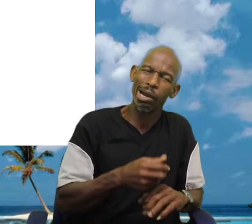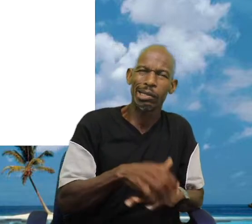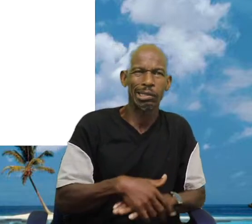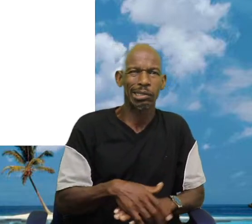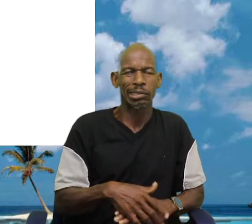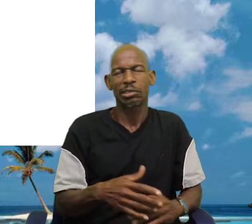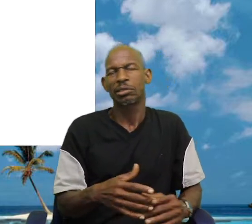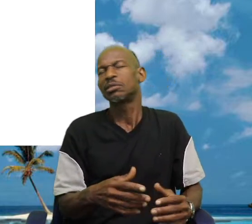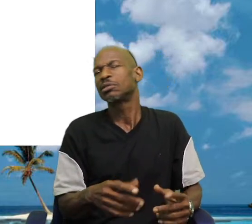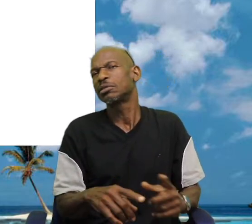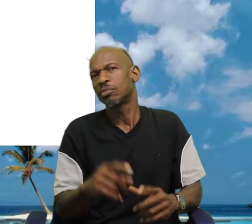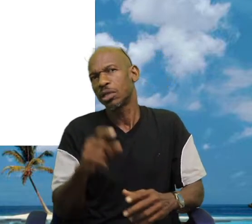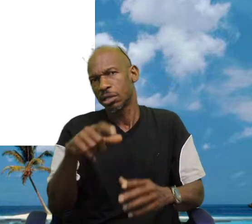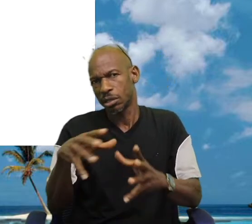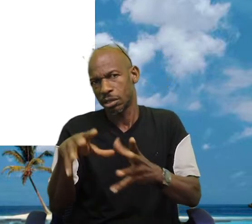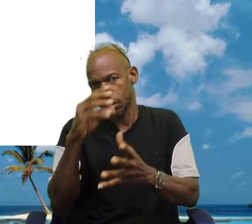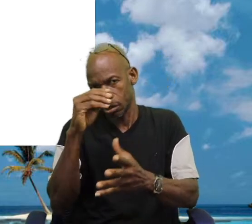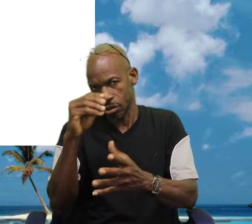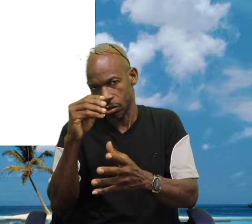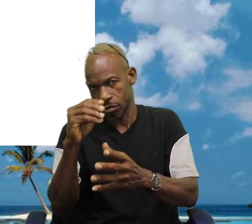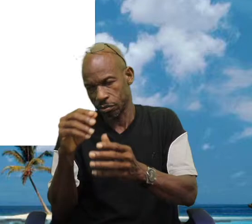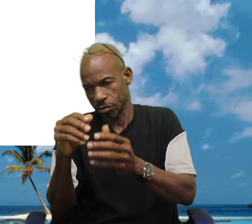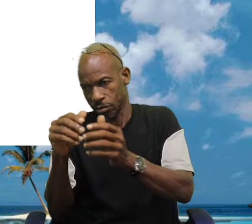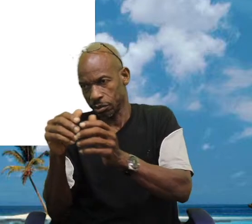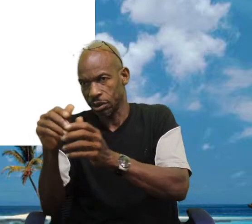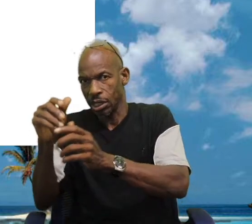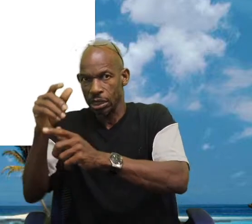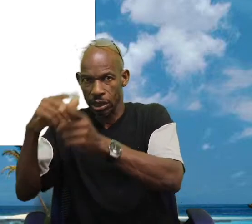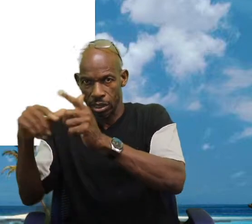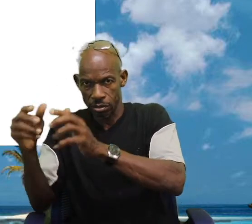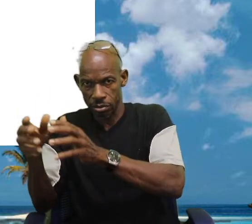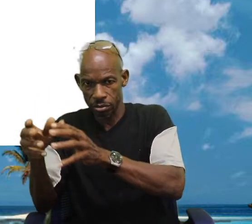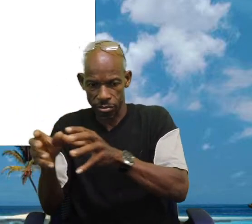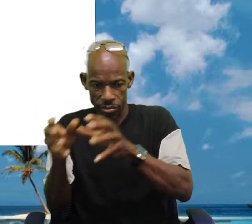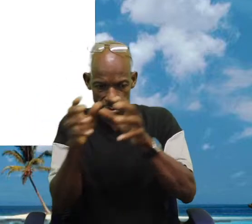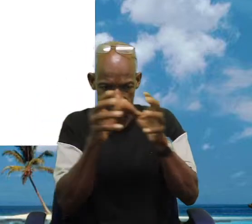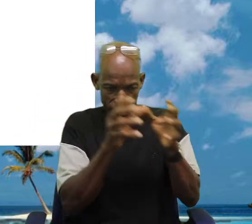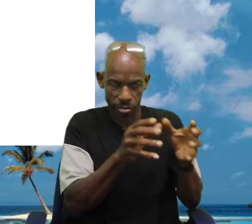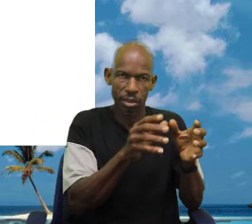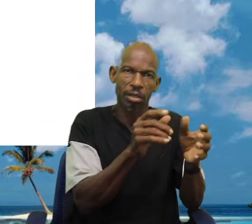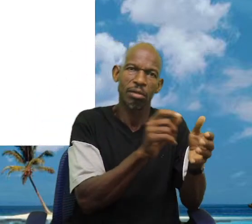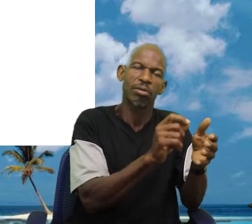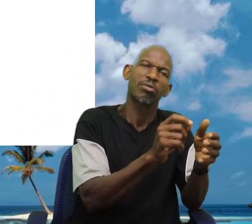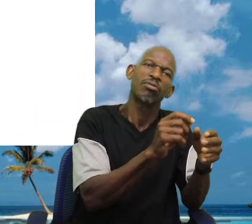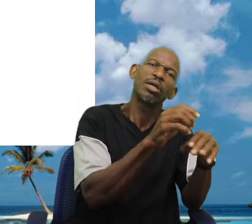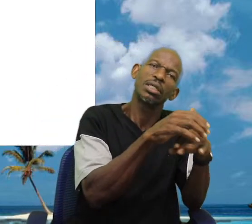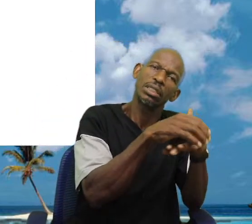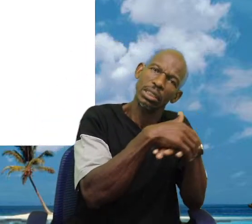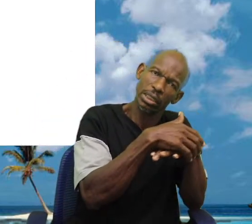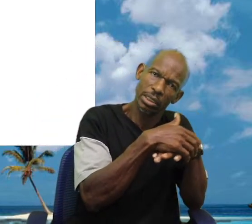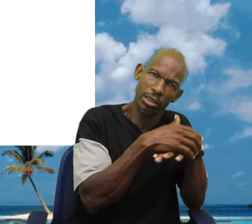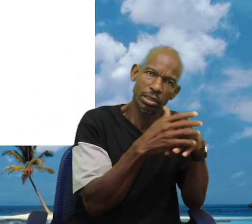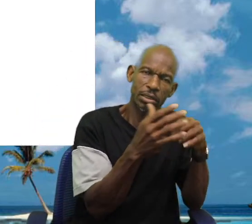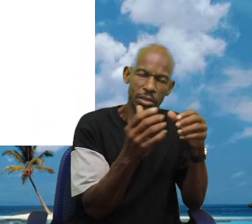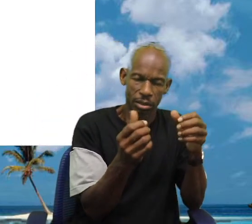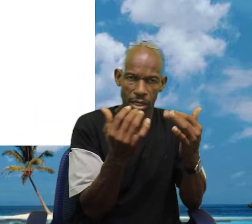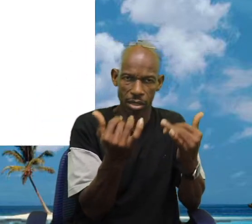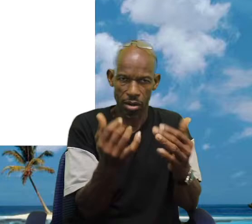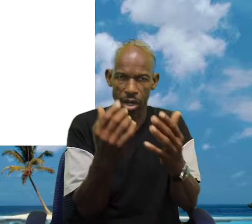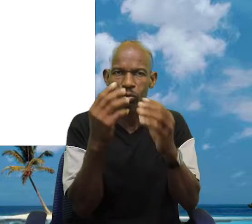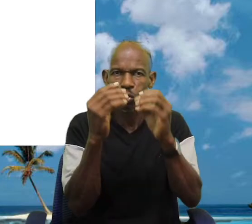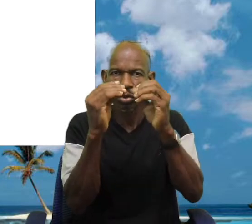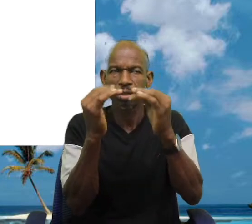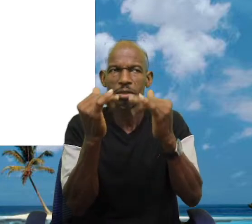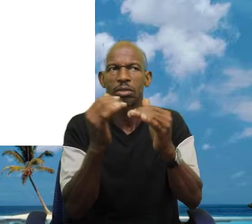Noun, but sometimes some of the words that you use to describe the noun, you will use movement, and those movements in English are